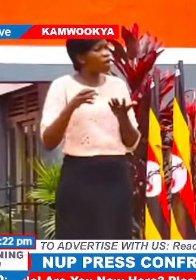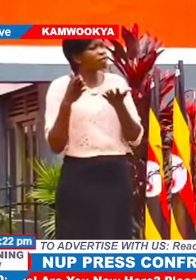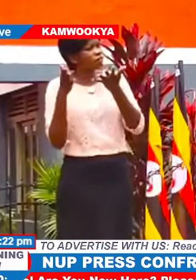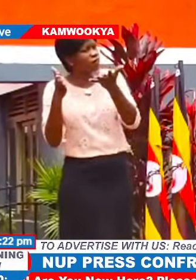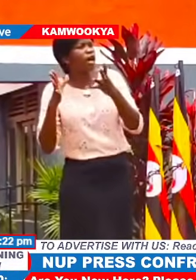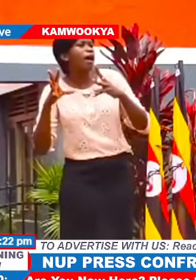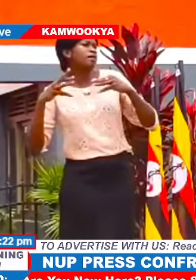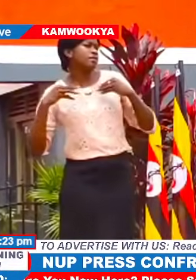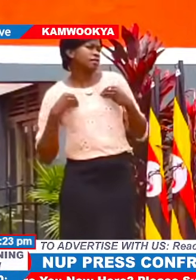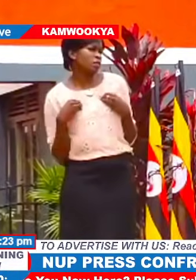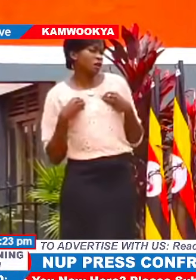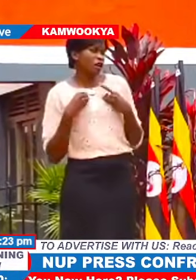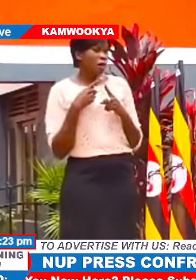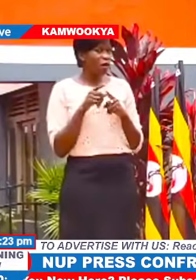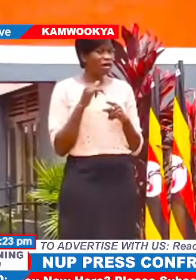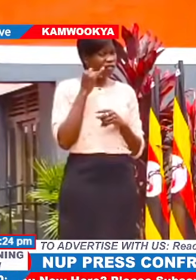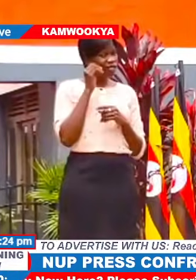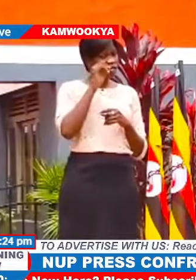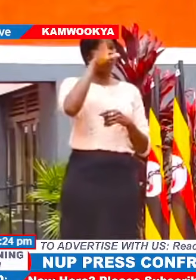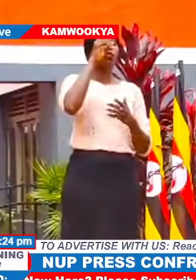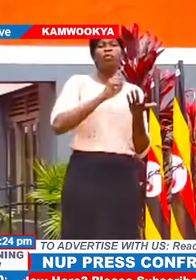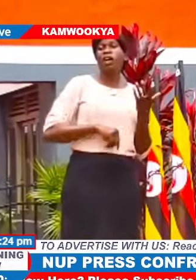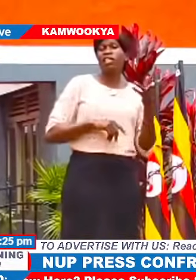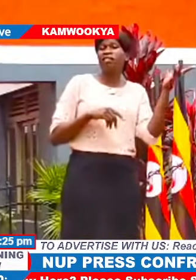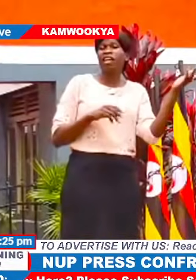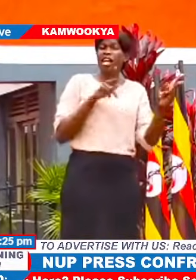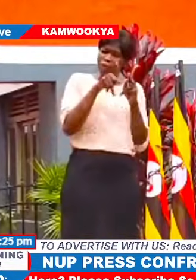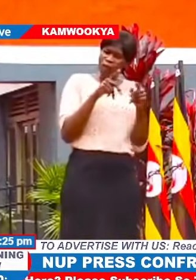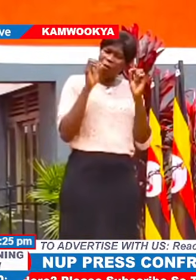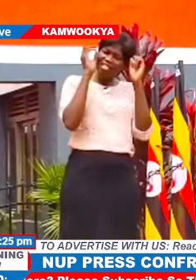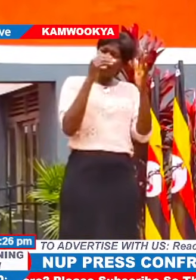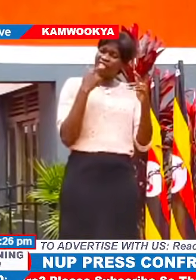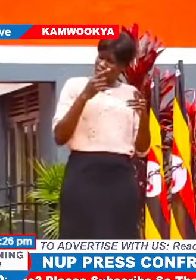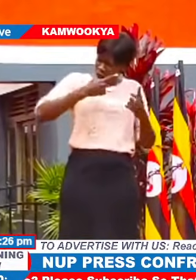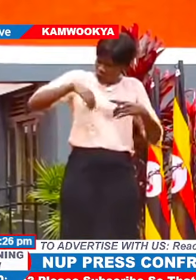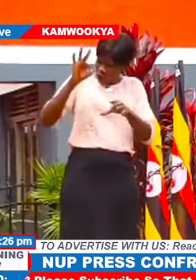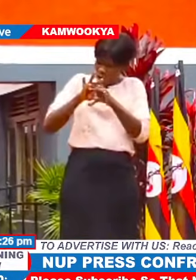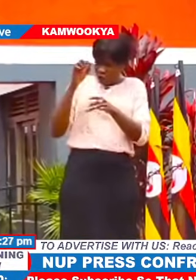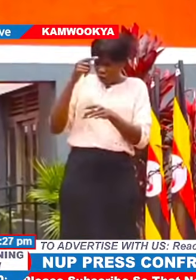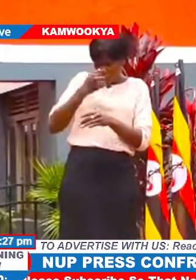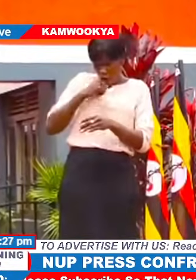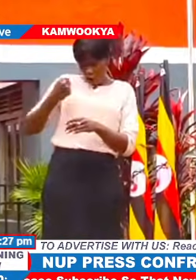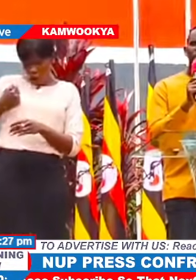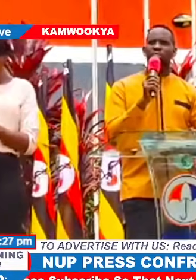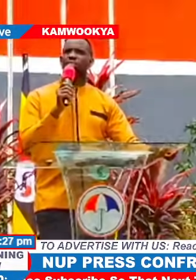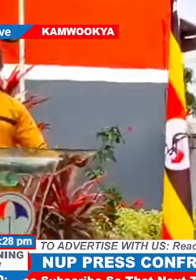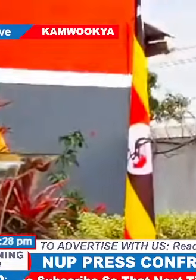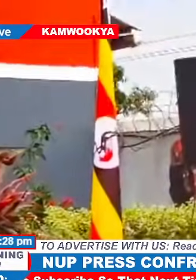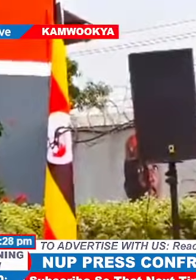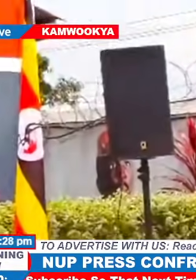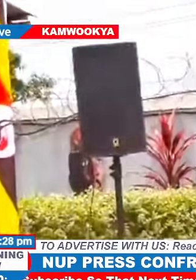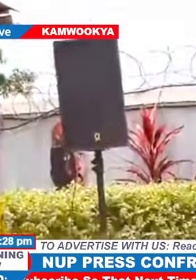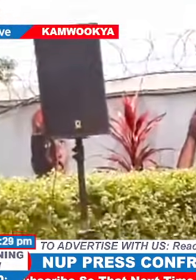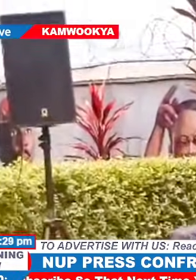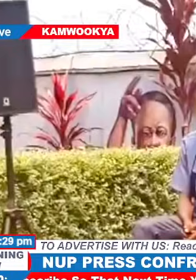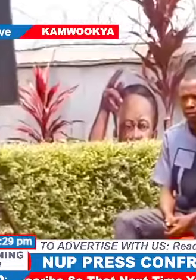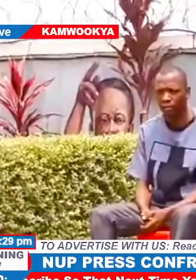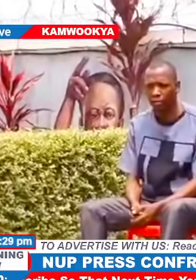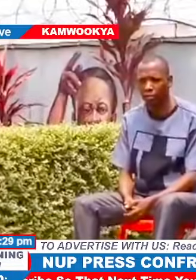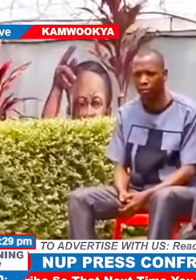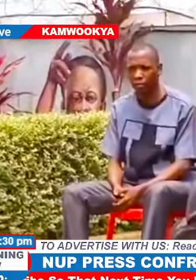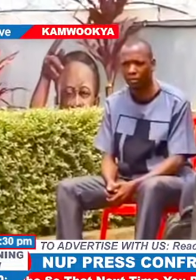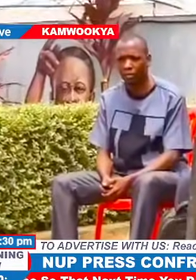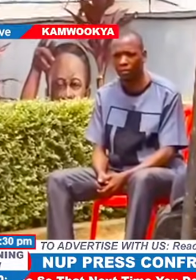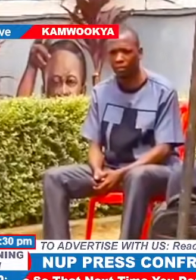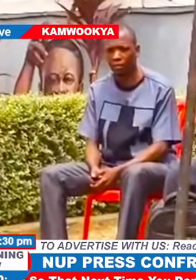okusingira ddala munna abatuuze b'Emityana baze batugamba nti yefe abalonda Joyce Bagala tukyaliwo, nti gyonna gye kinaggweera ffe